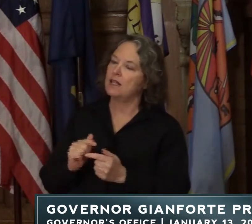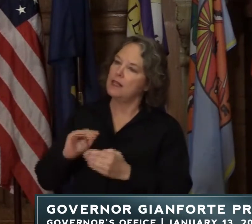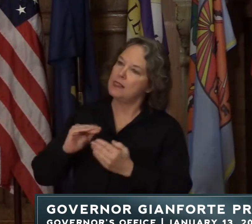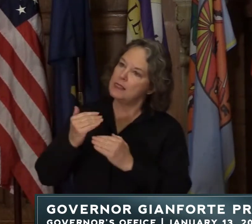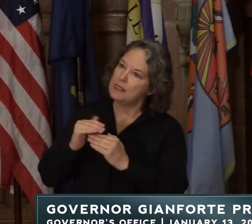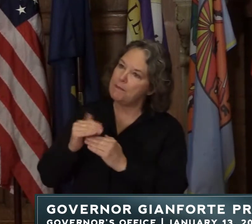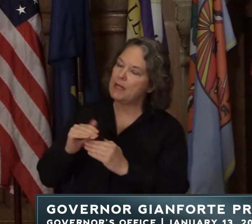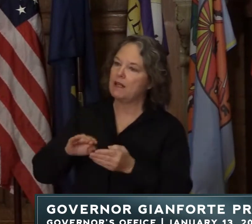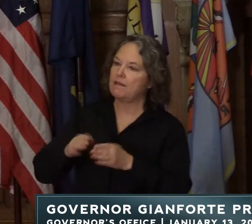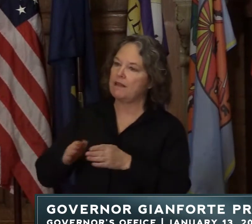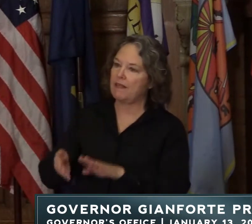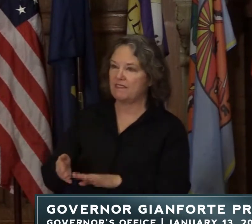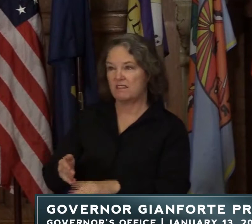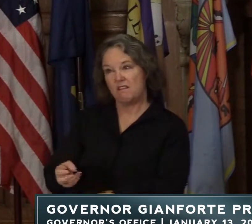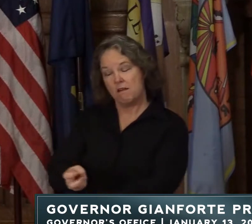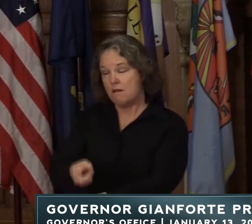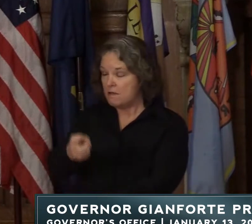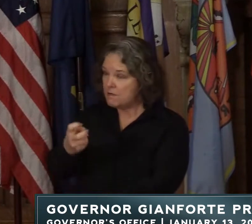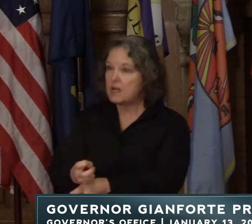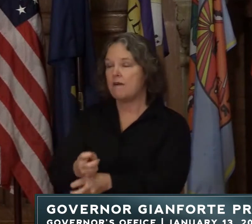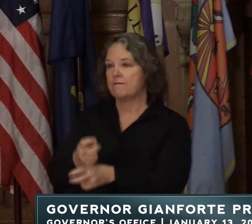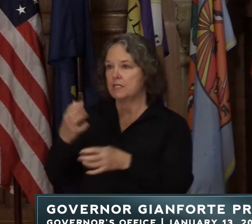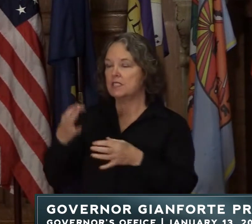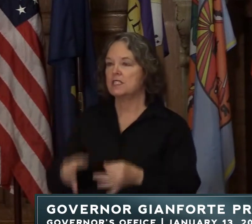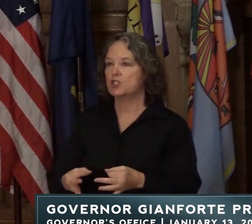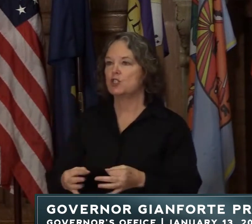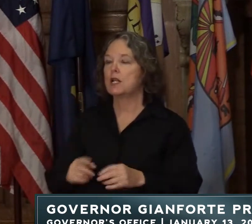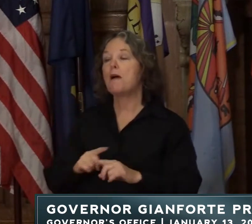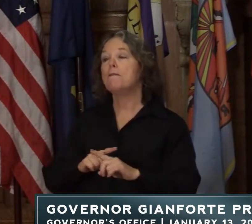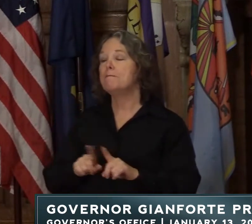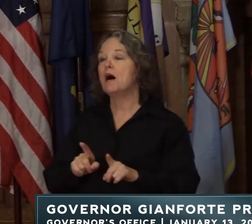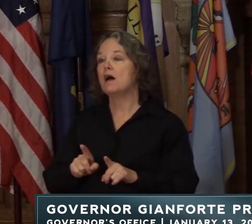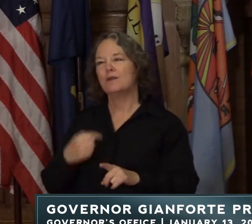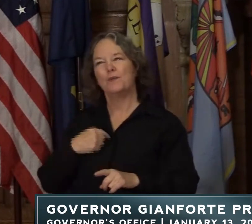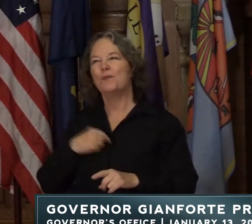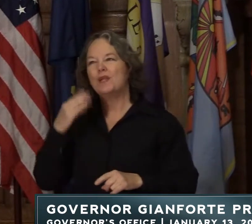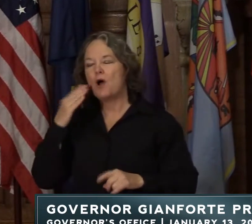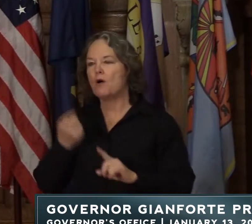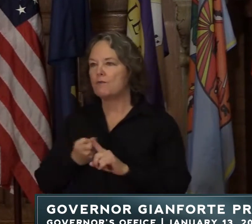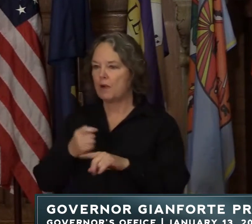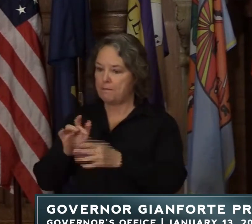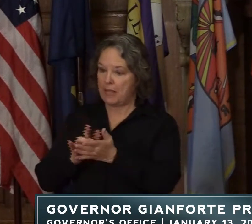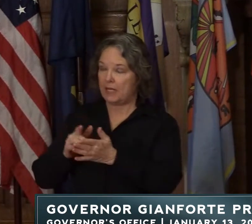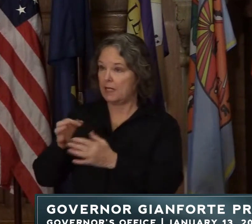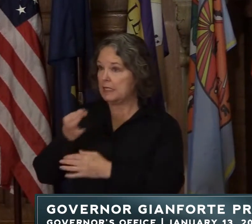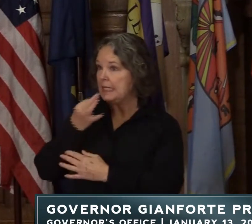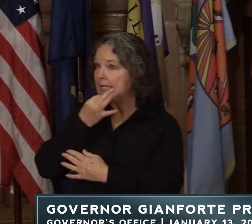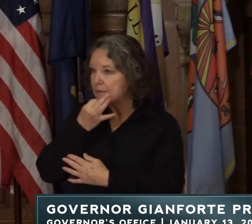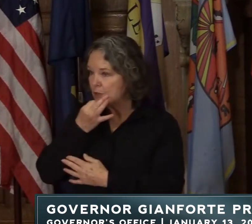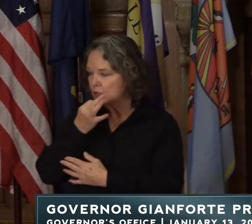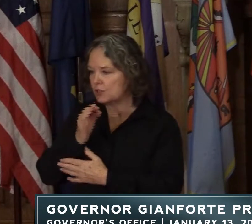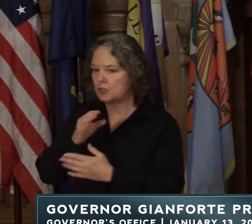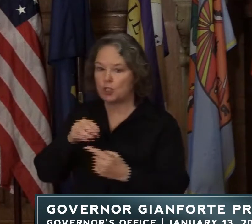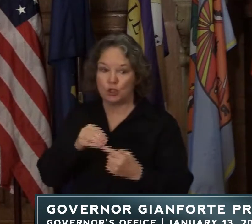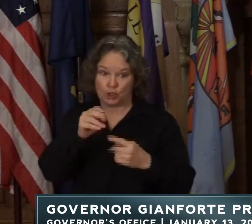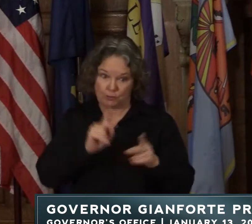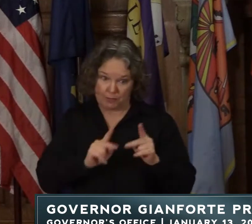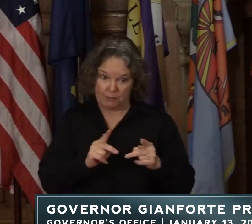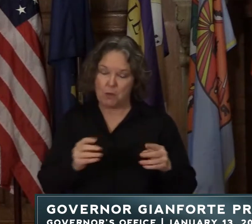are incredibly difficult decisions. But at the end of the day, we know from the medical experts, certain people are more likely to